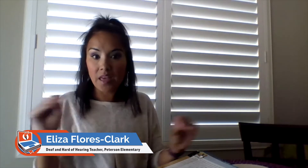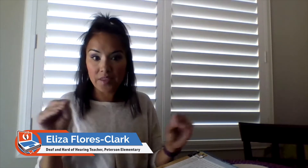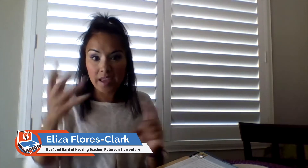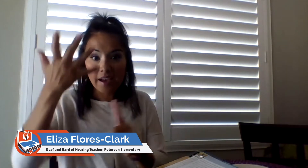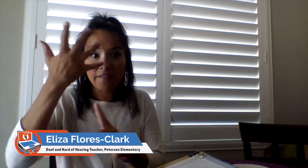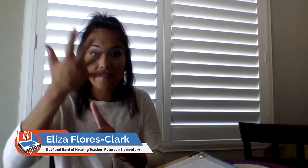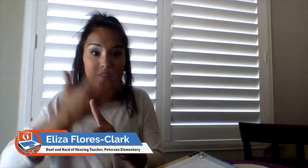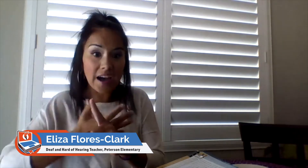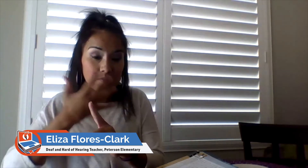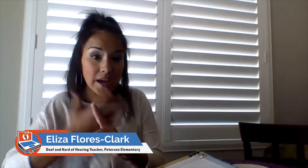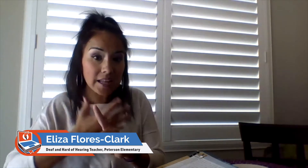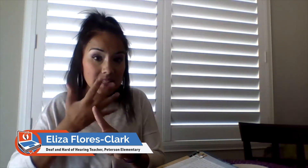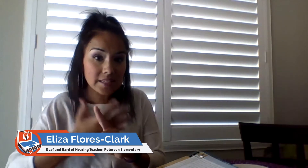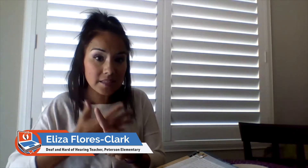Nothing. 5 months